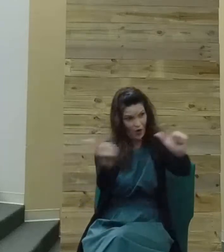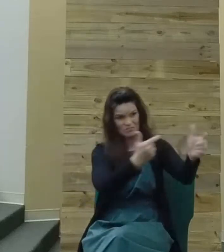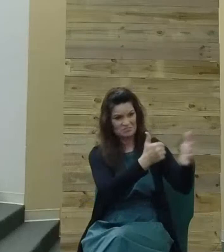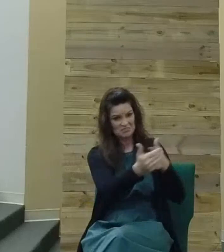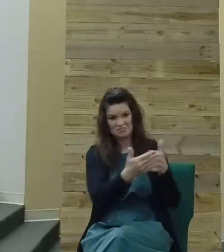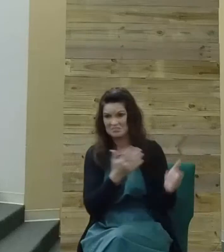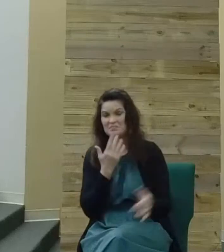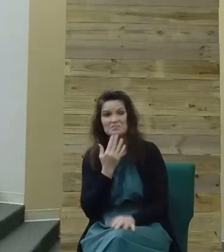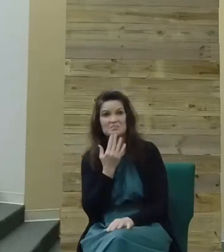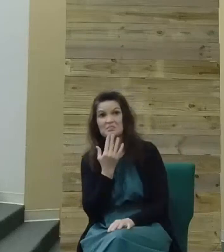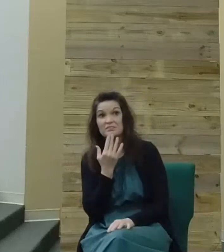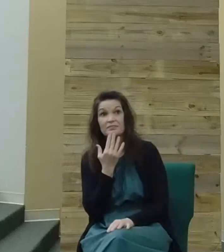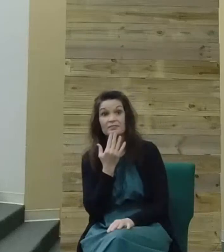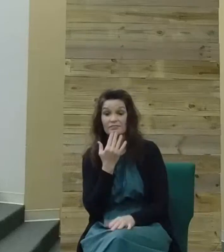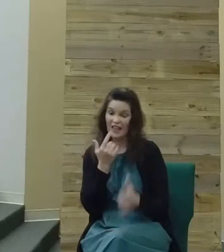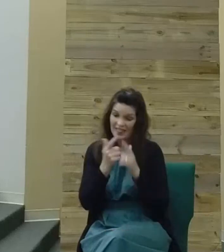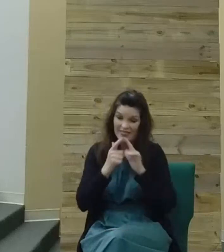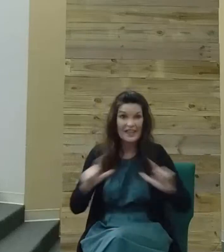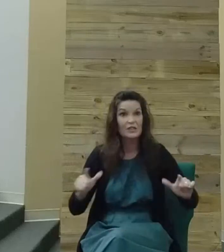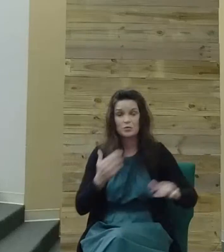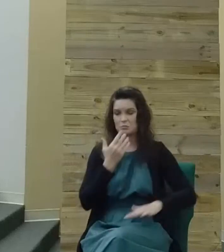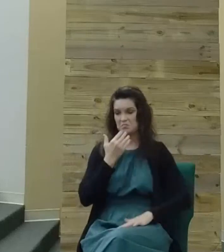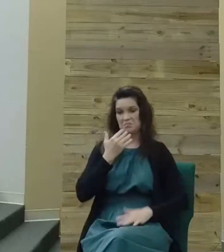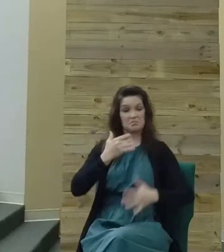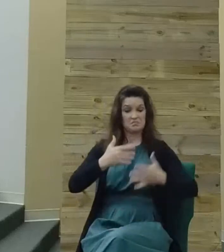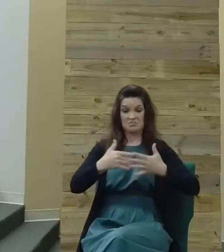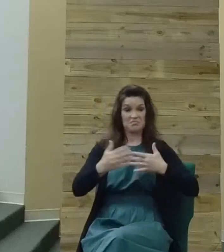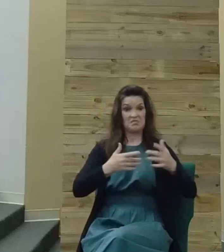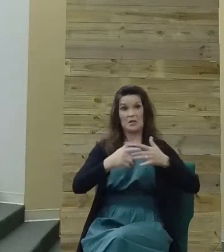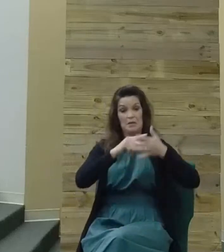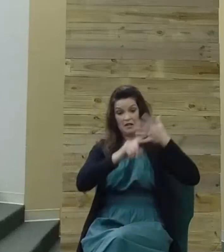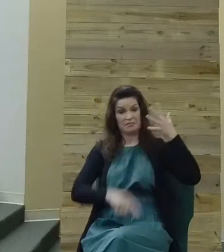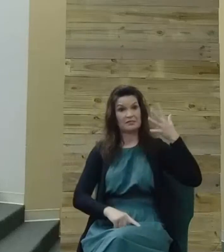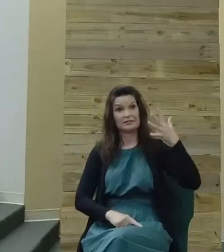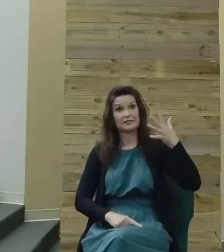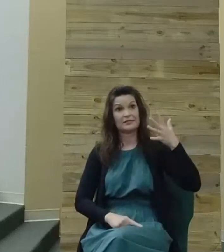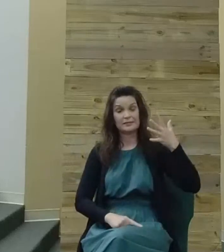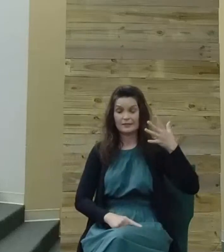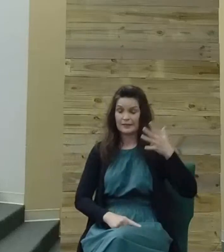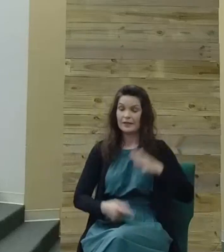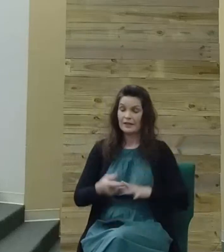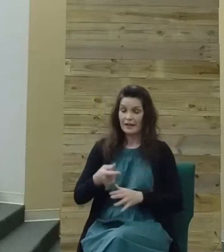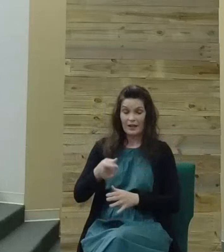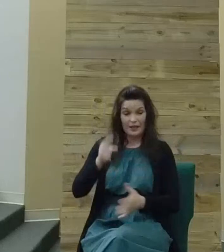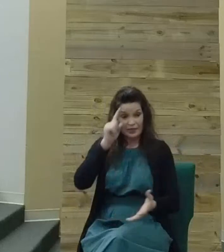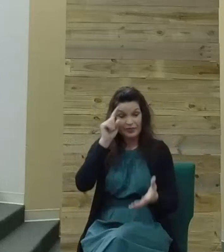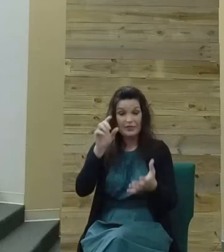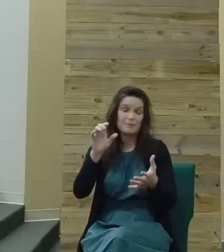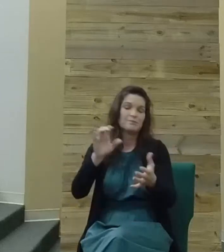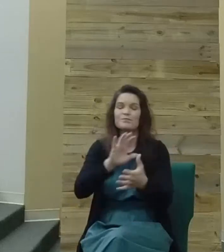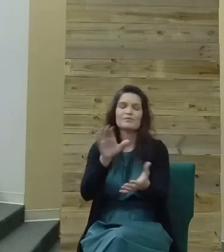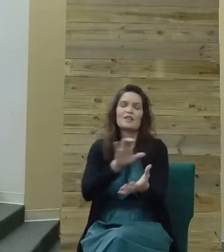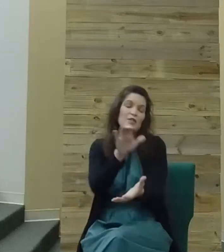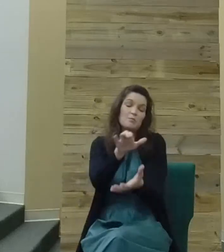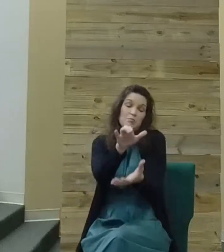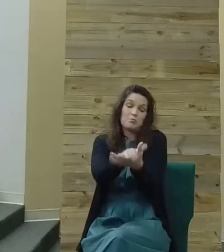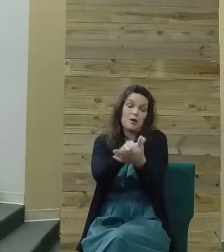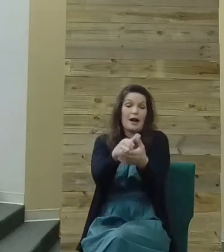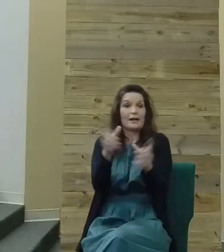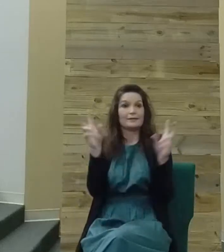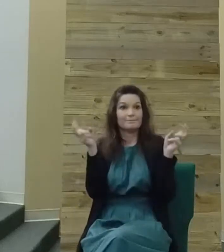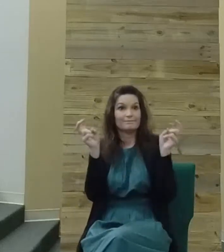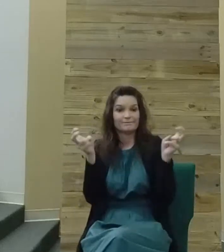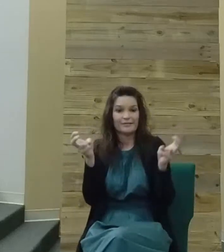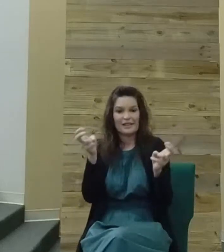nation, from every language, from every people group. The bride of Christ is a